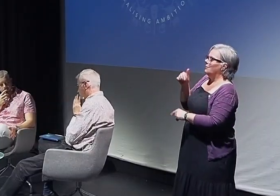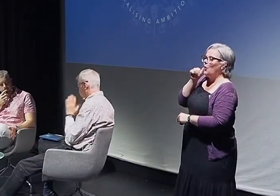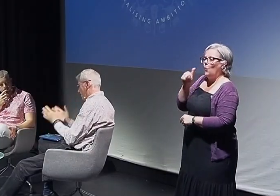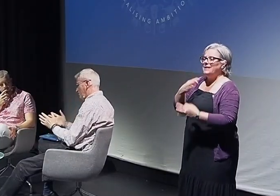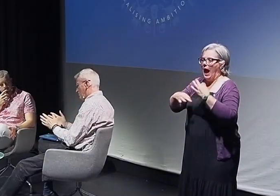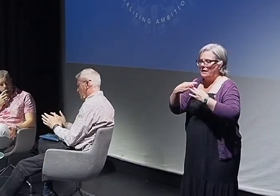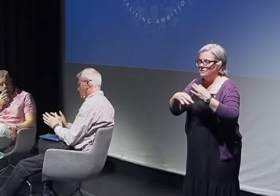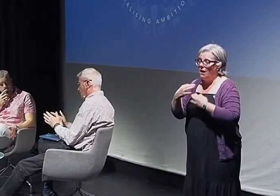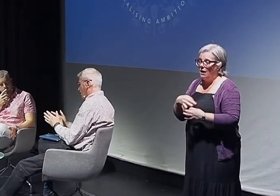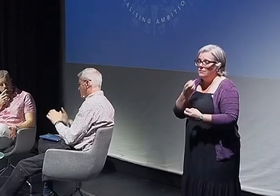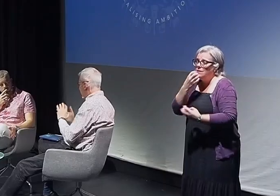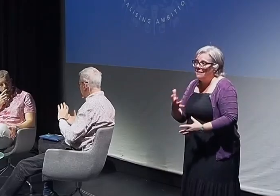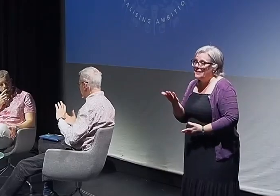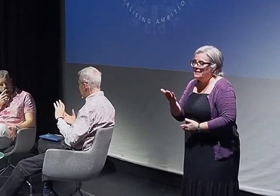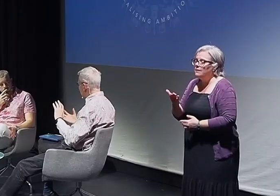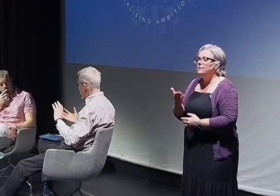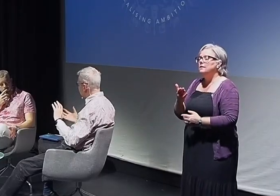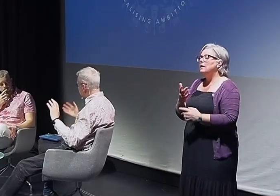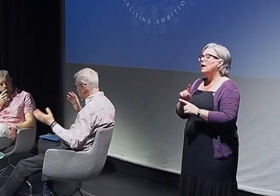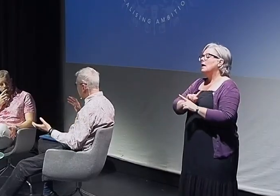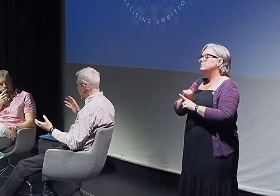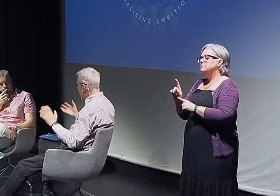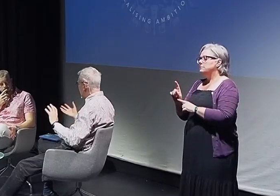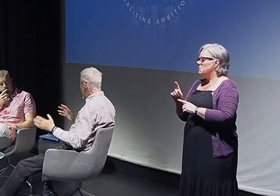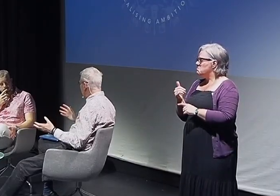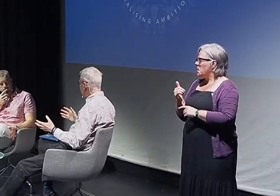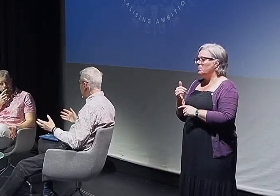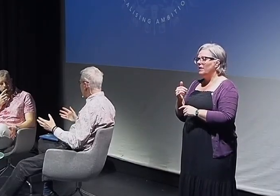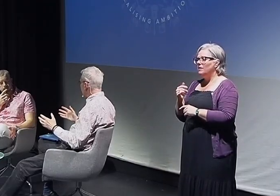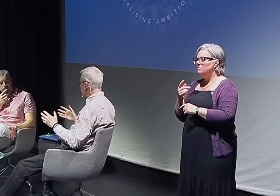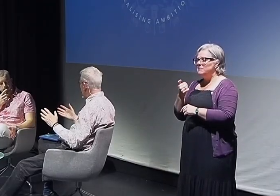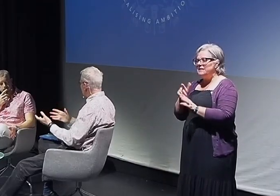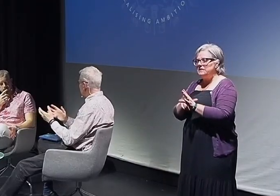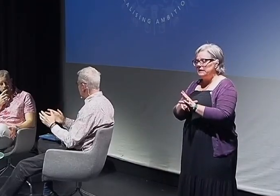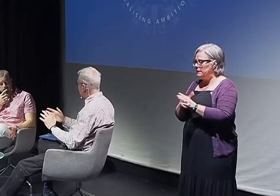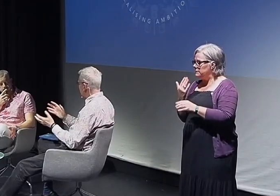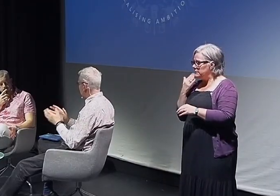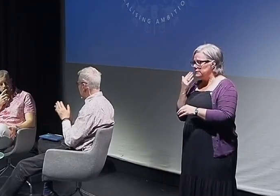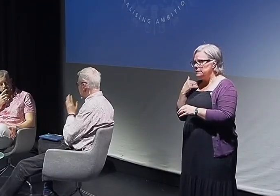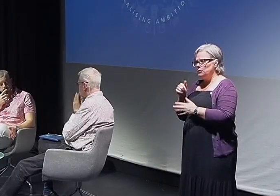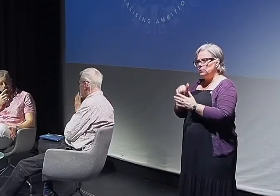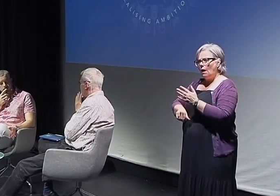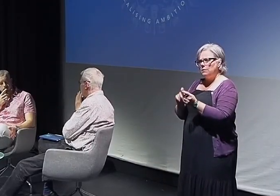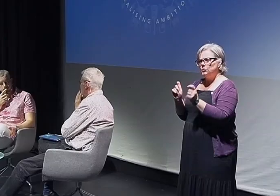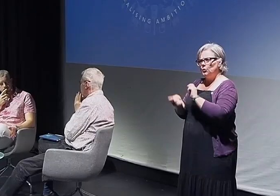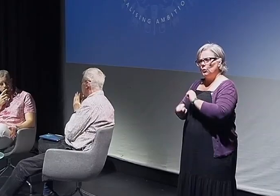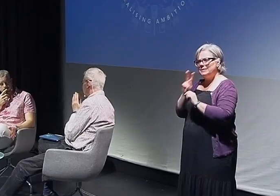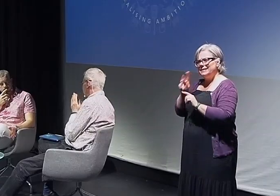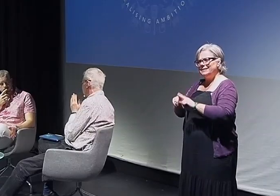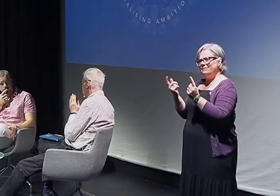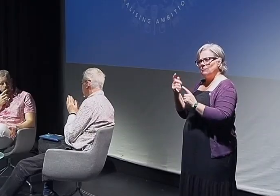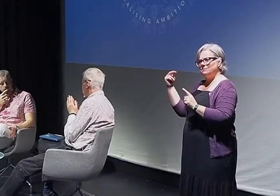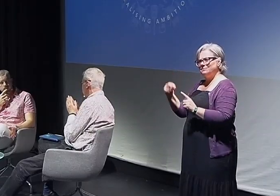and you're great. And then over the last half a dozen years, people have started to see another side of you and see